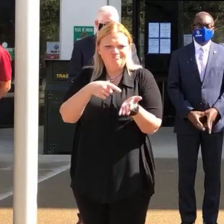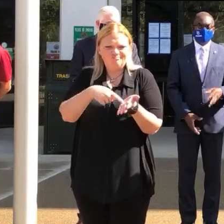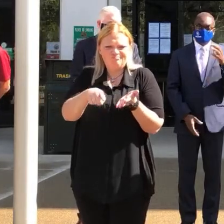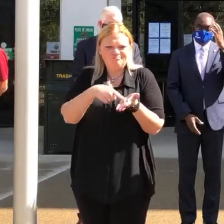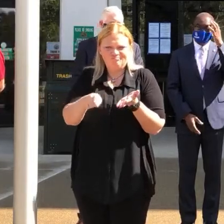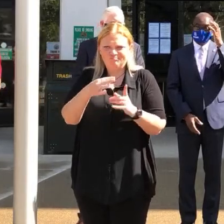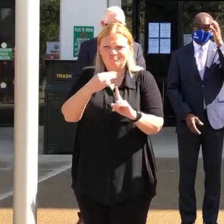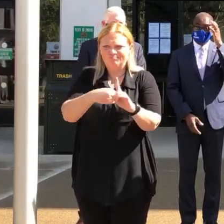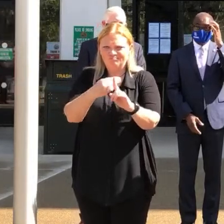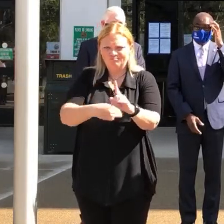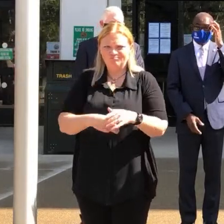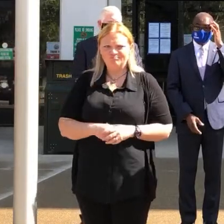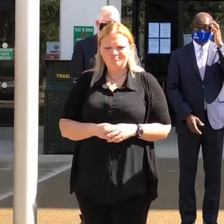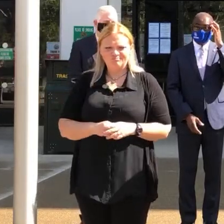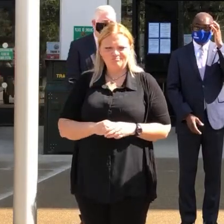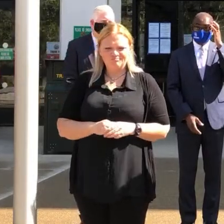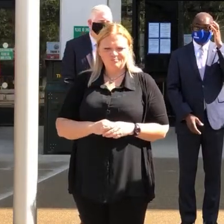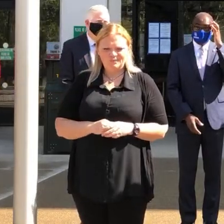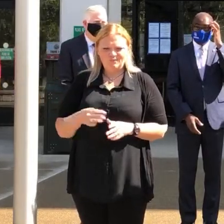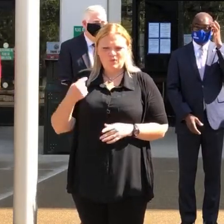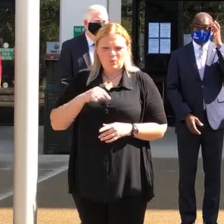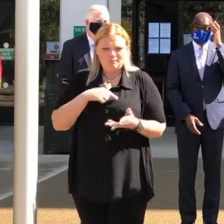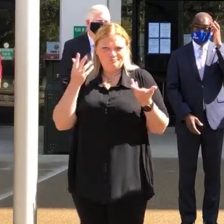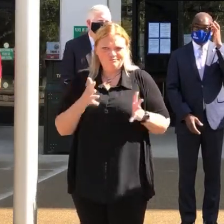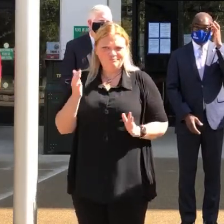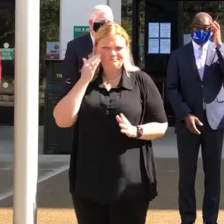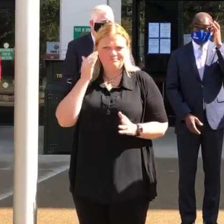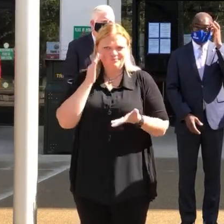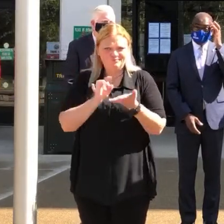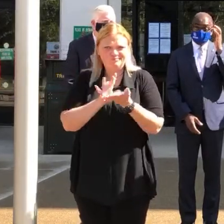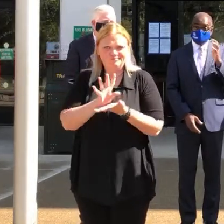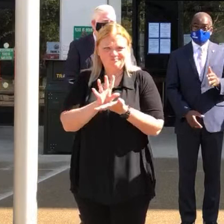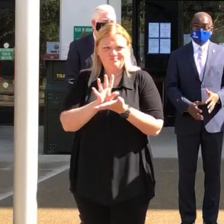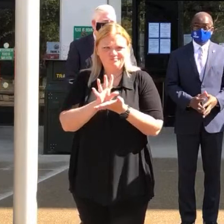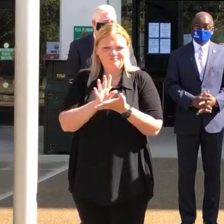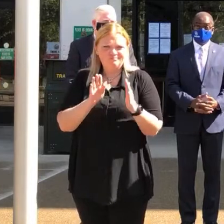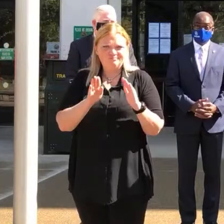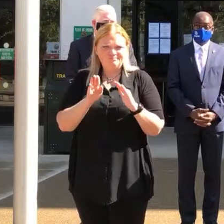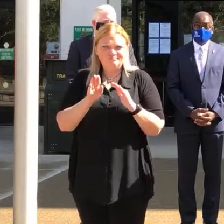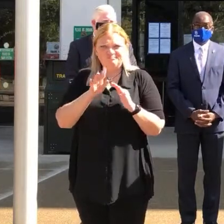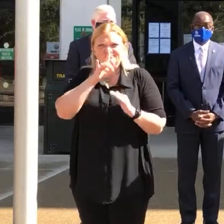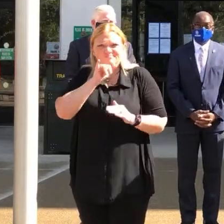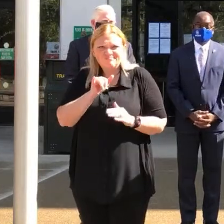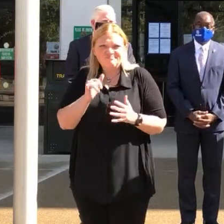their mortgage payment. We do know that evictions have basically been